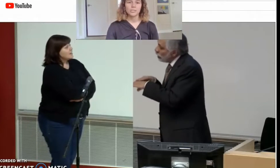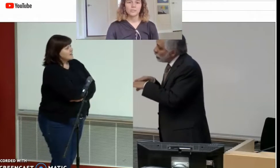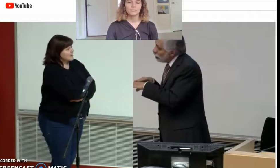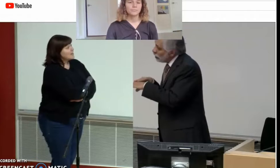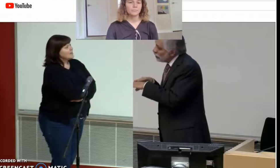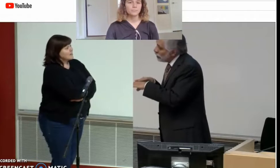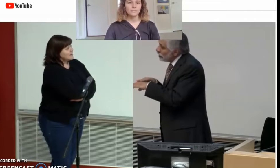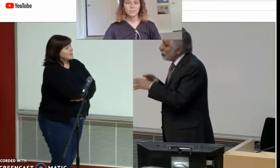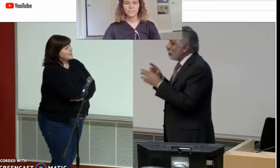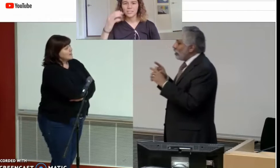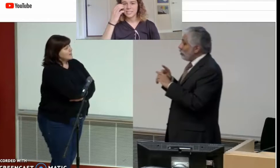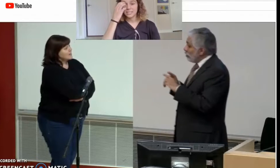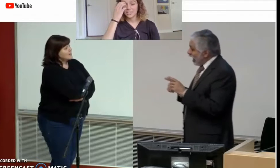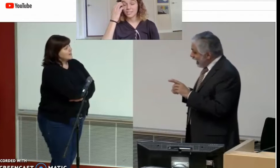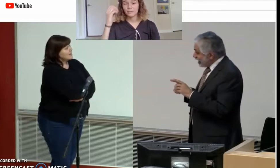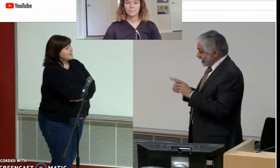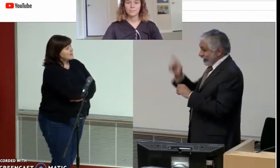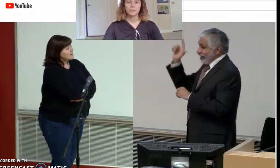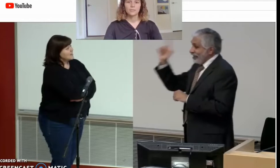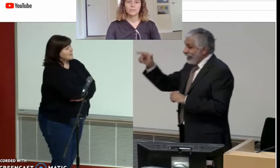changes throughout the kid's lifetime.